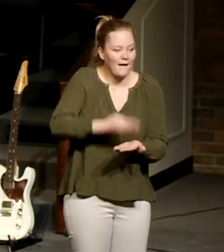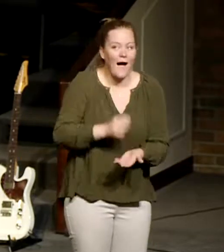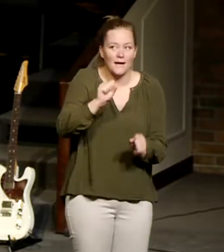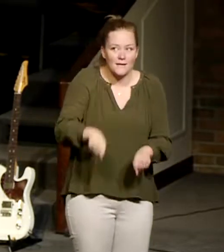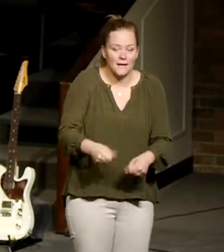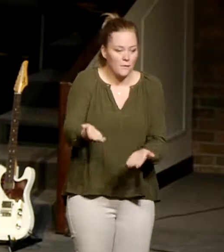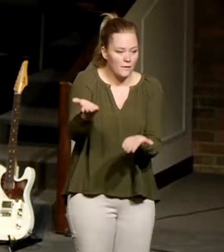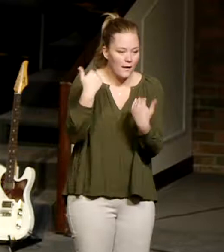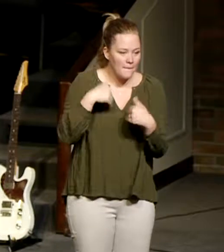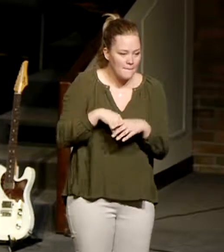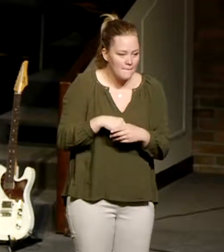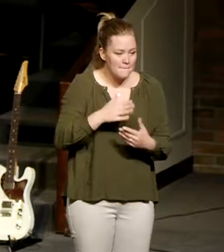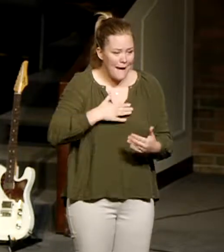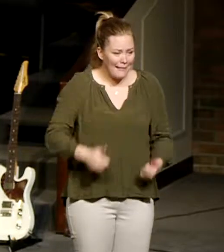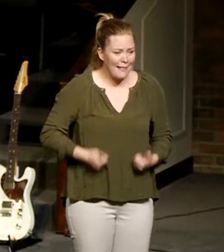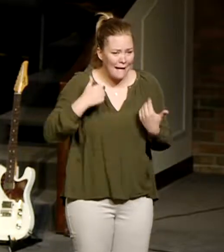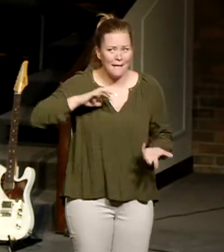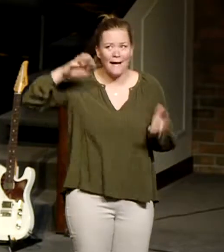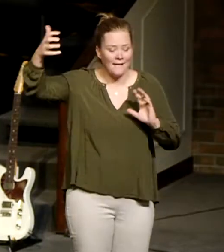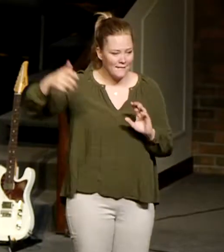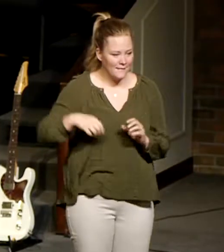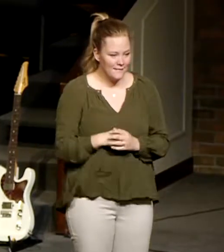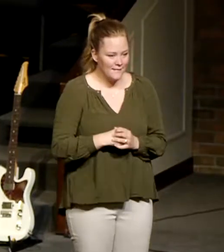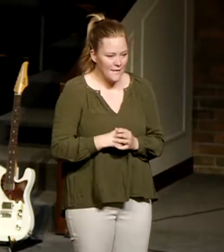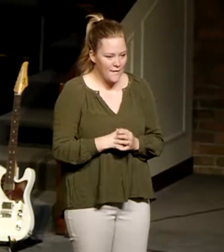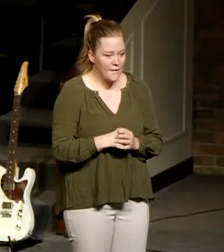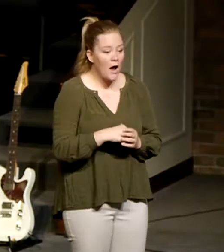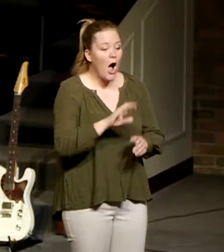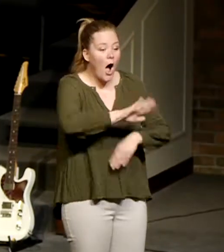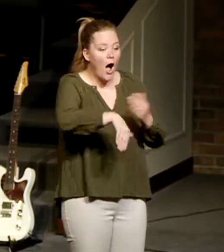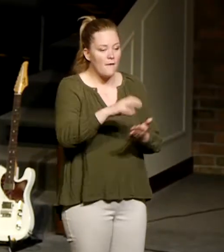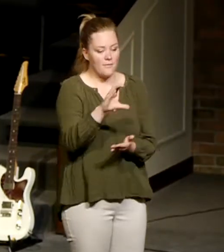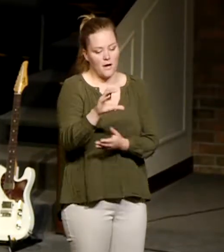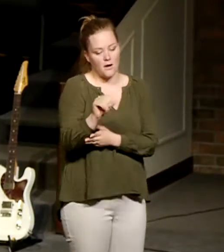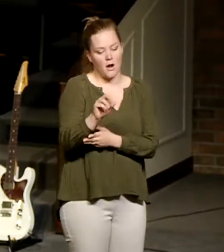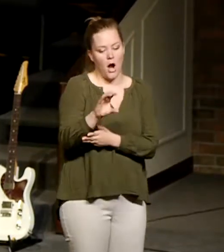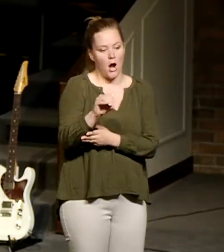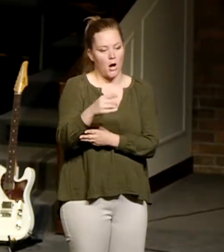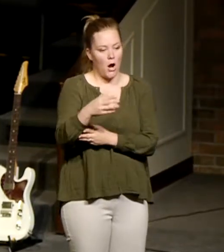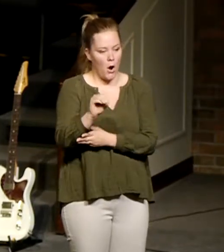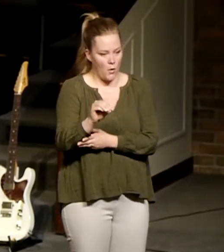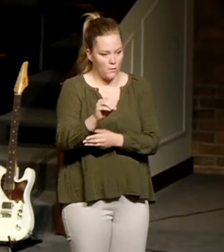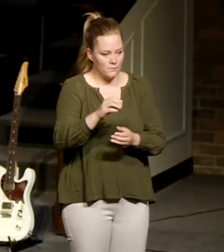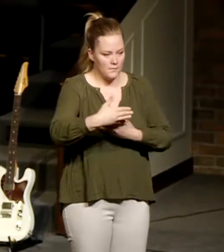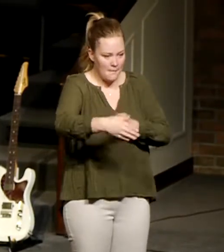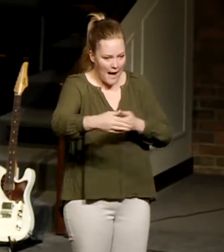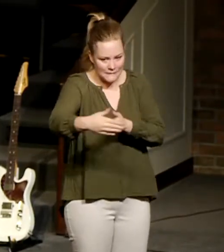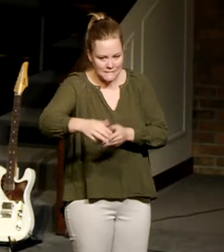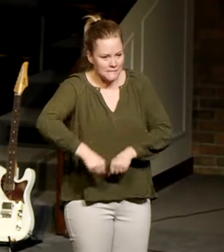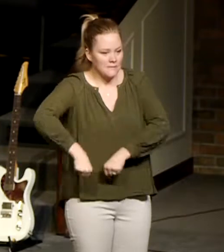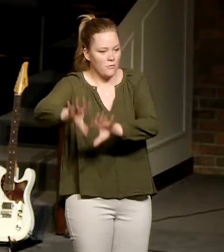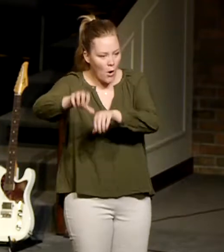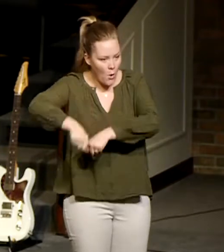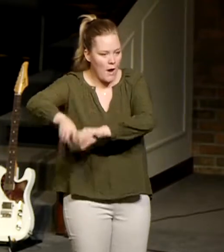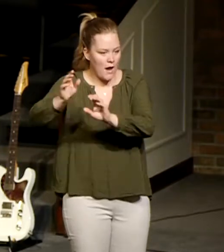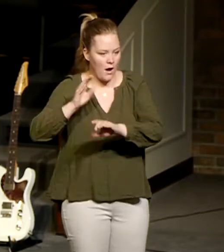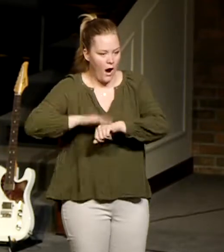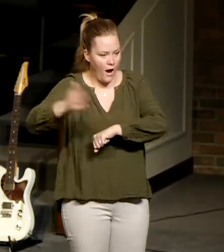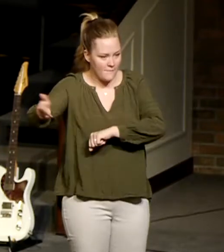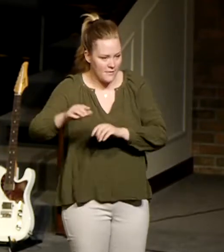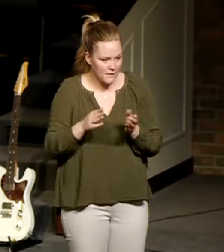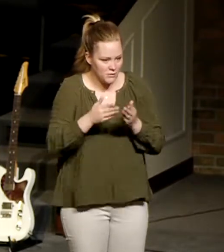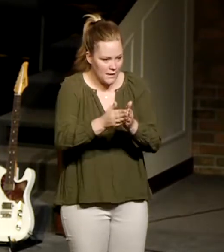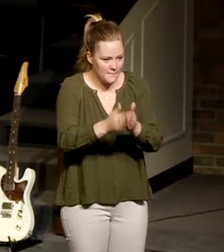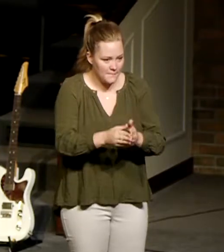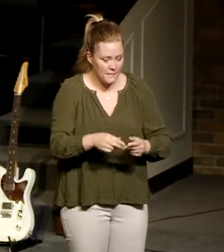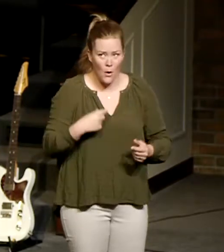God of my holy life. And they hurled the cargo from the ship. That's what you do too when crisis comes. What do I need? What do I don't need? You think you